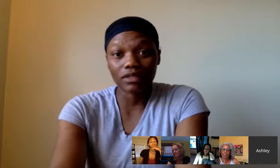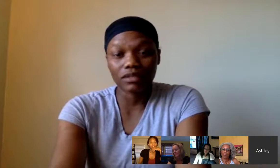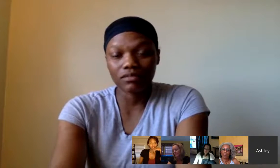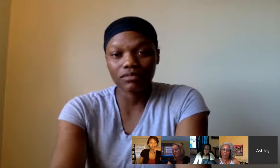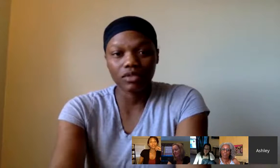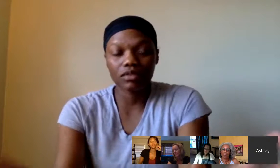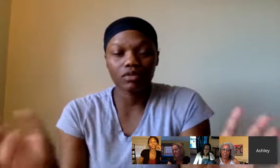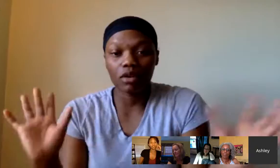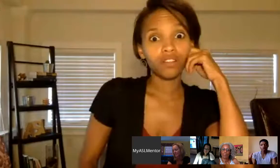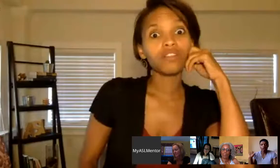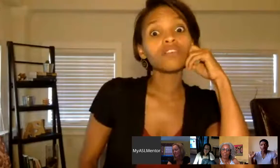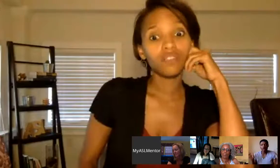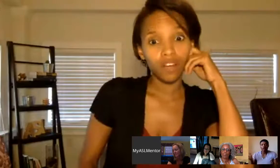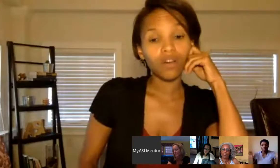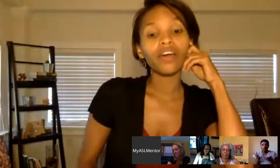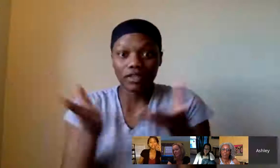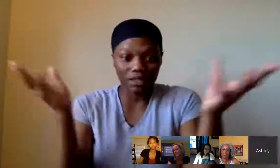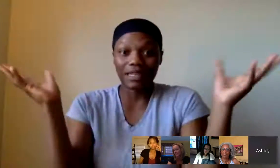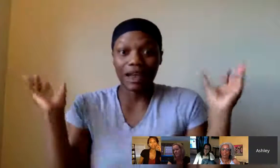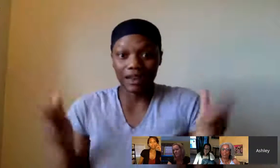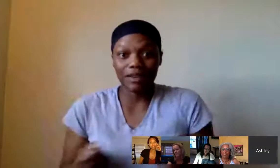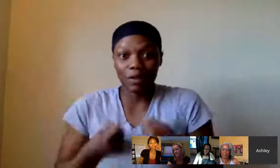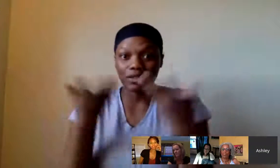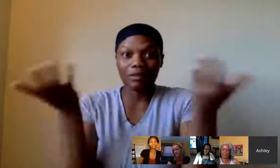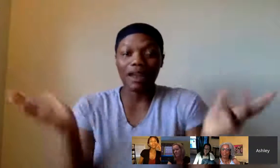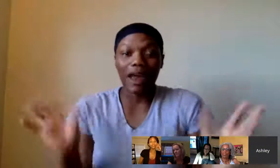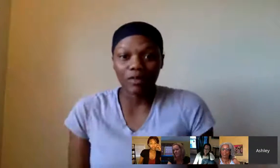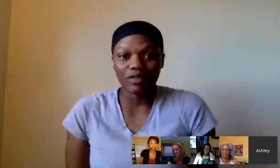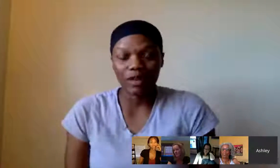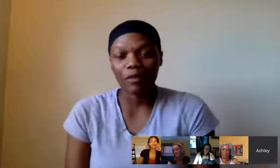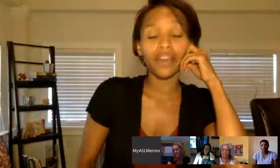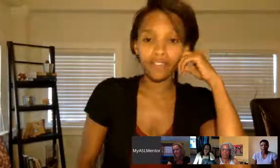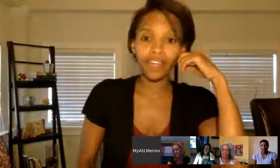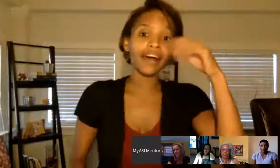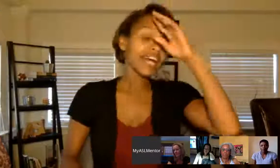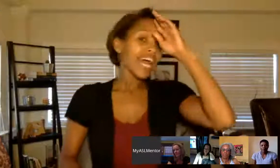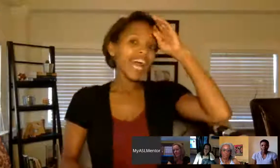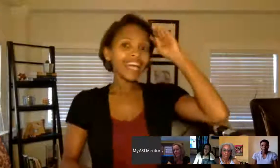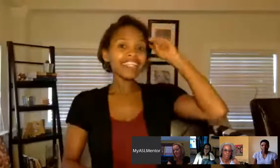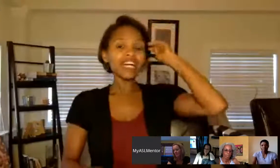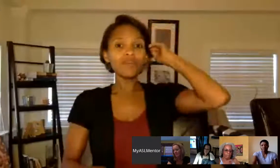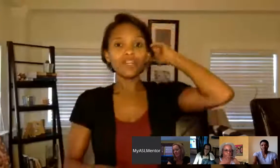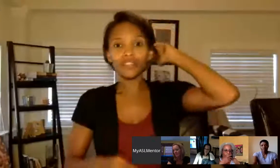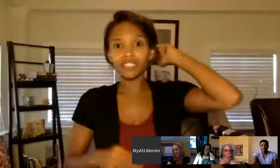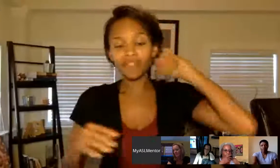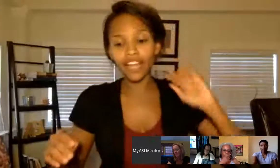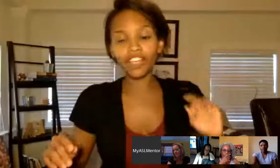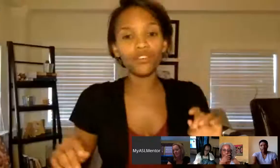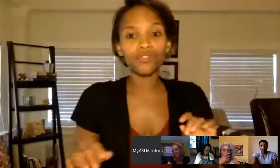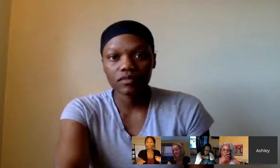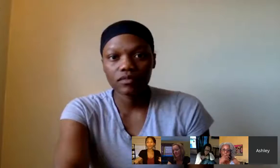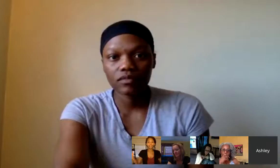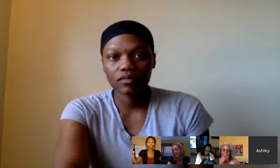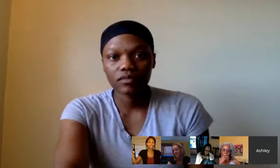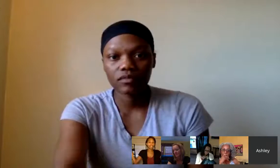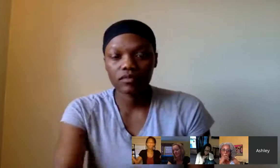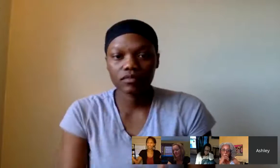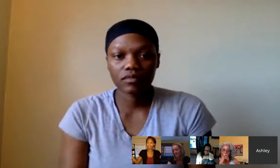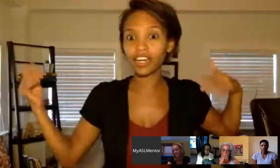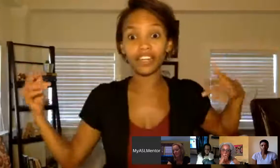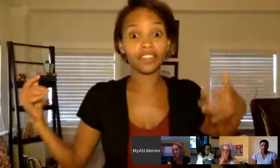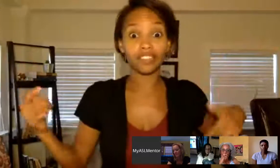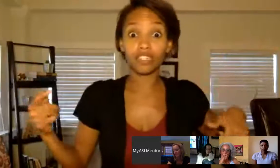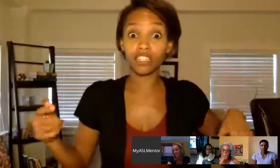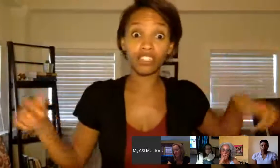I was thrown off. I didn't know what to sign. I didn't know what to put out. So. Yeah. Anytime you hear something that you don't understand,